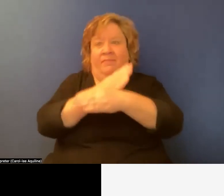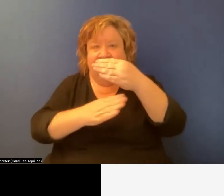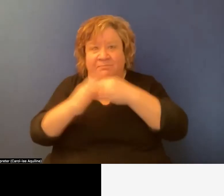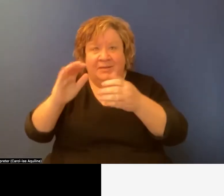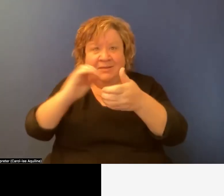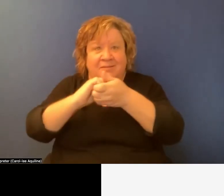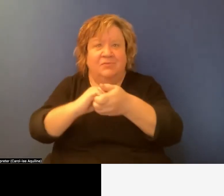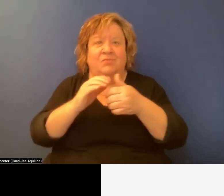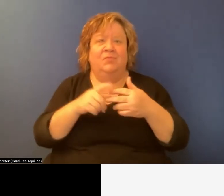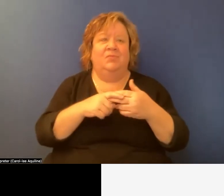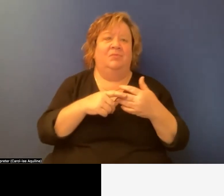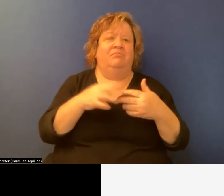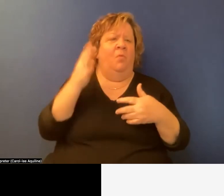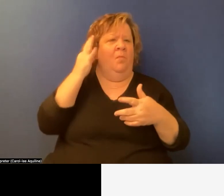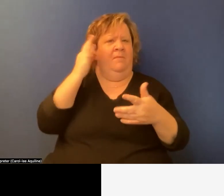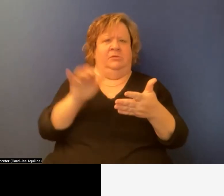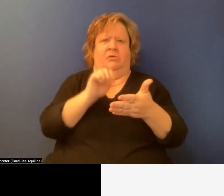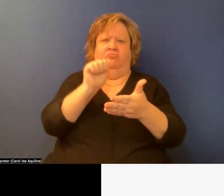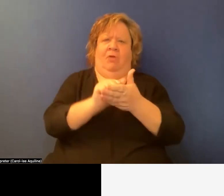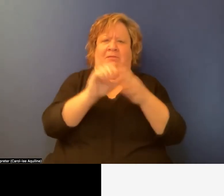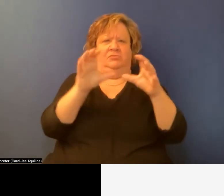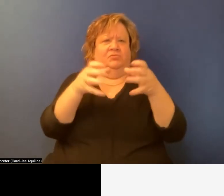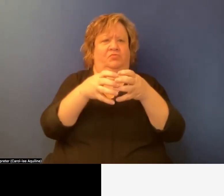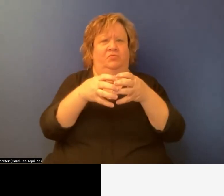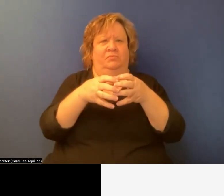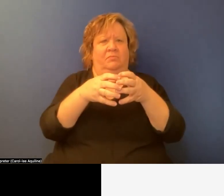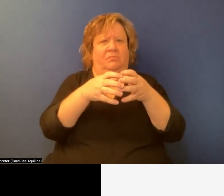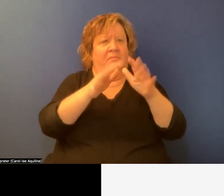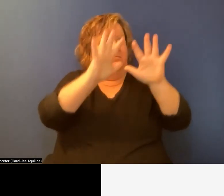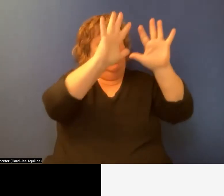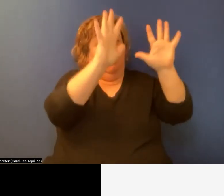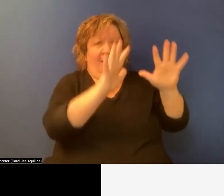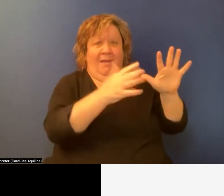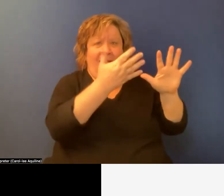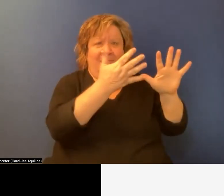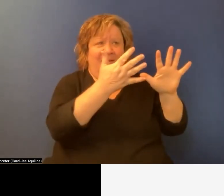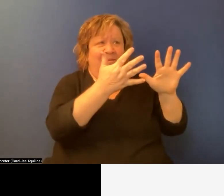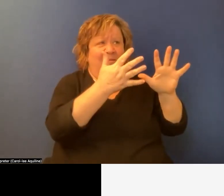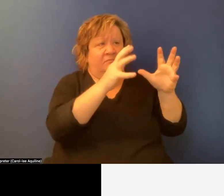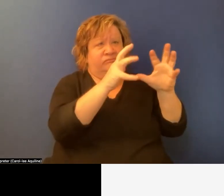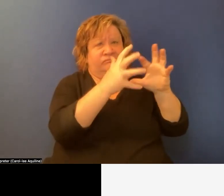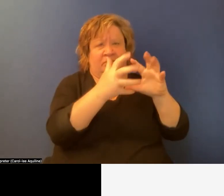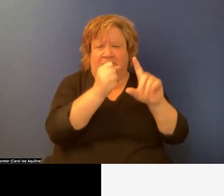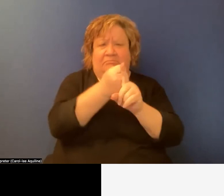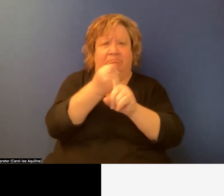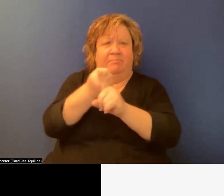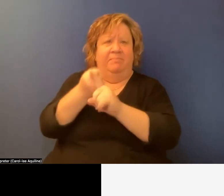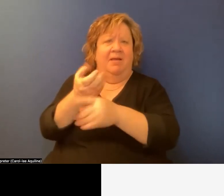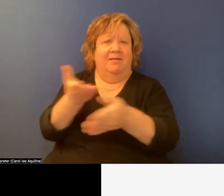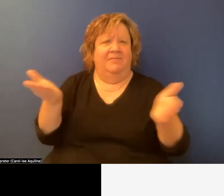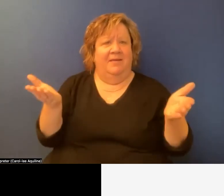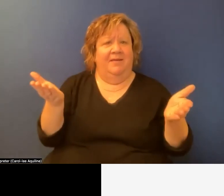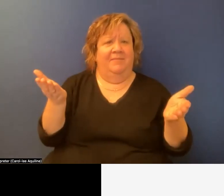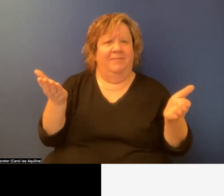impacts of climate change on women with disabilities must be documented because we are not seeing enough evidence. We